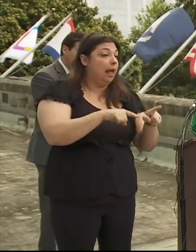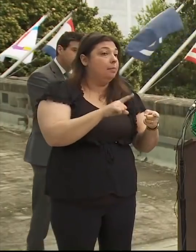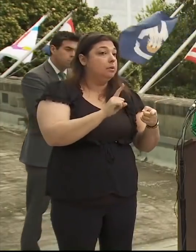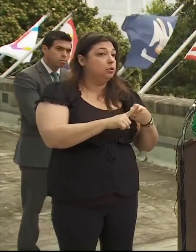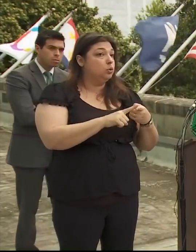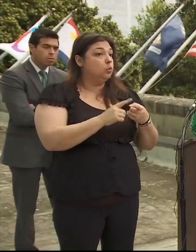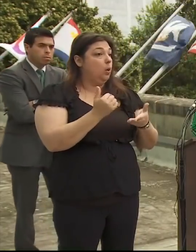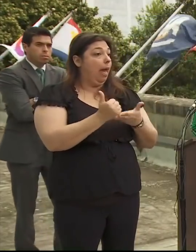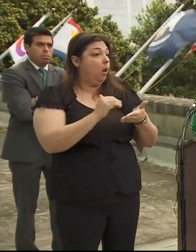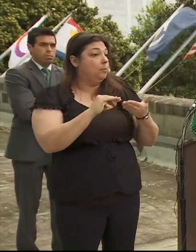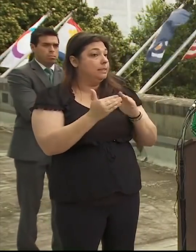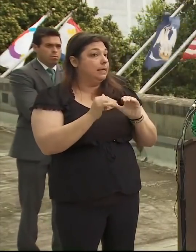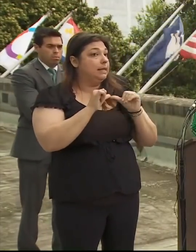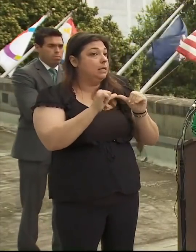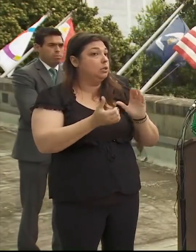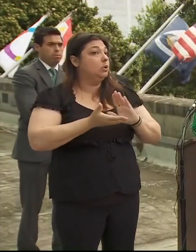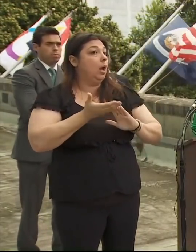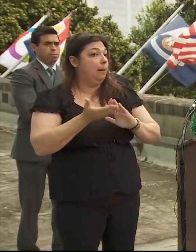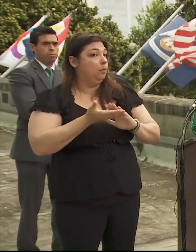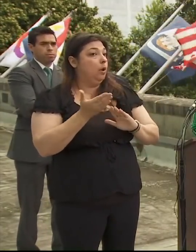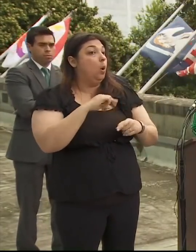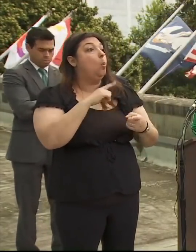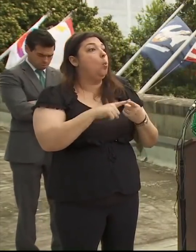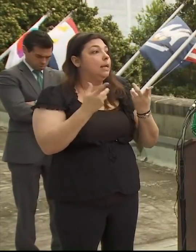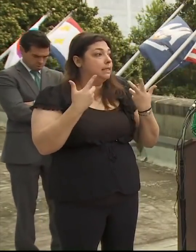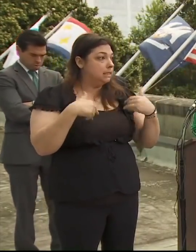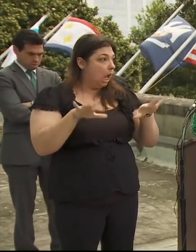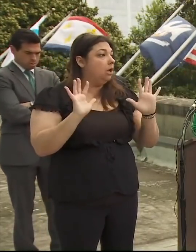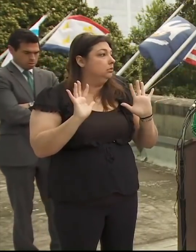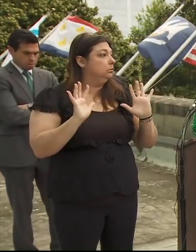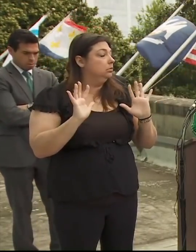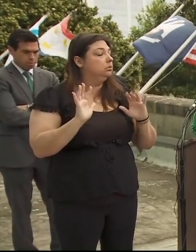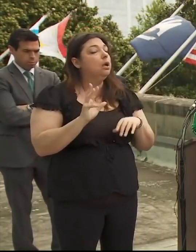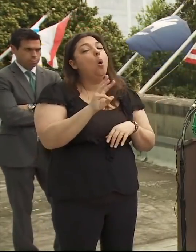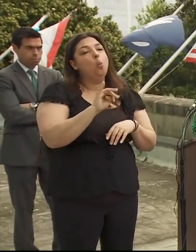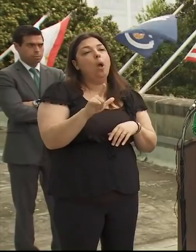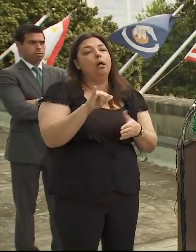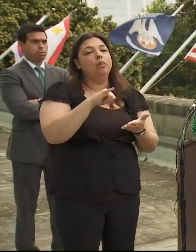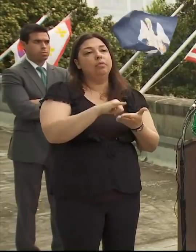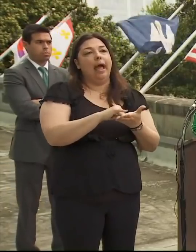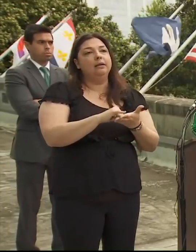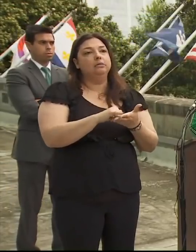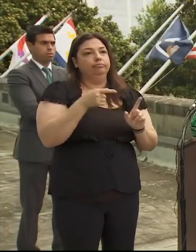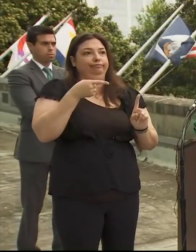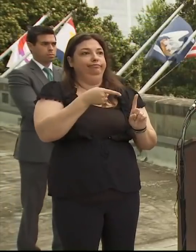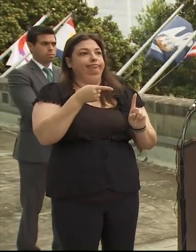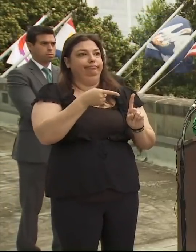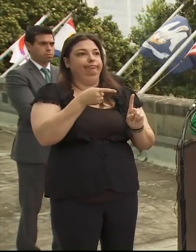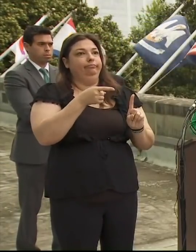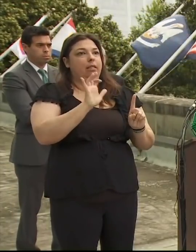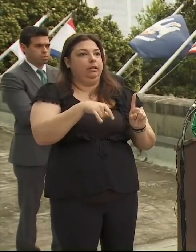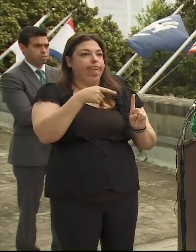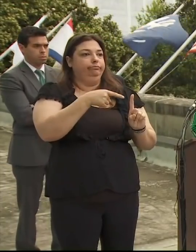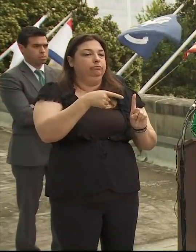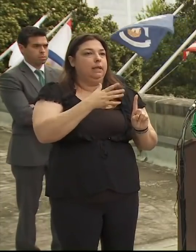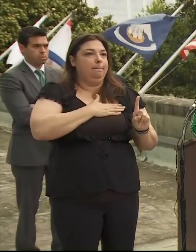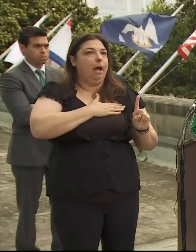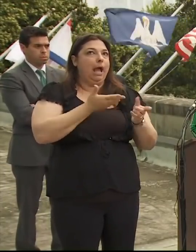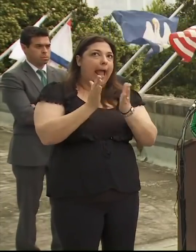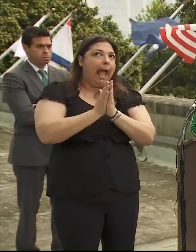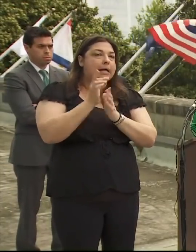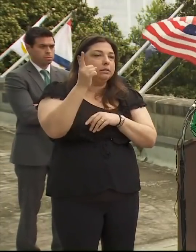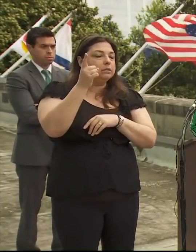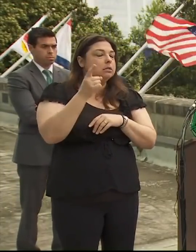the city itself continue operation once this is all? That was absolutely one of my